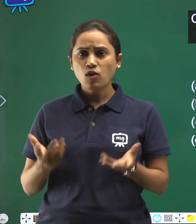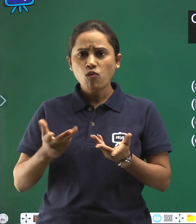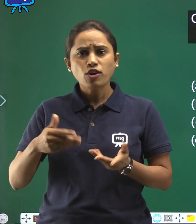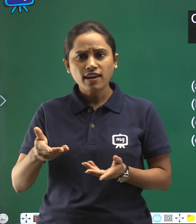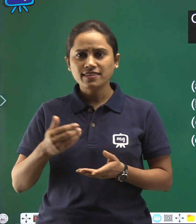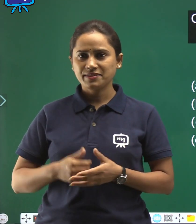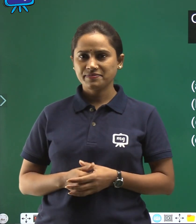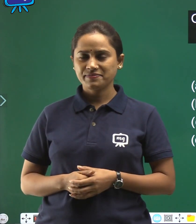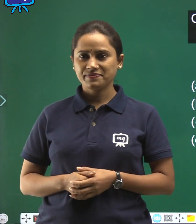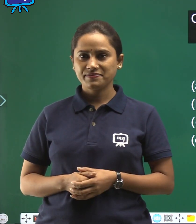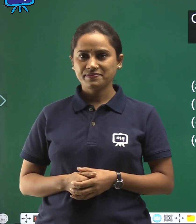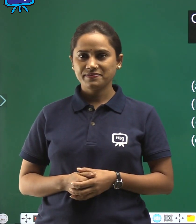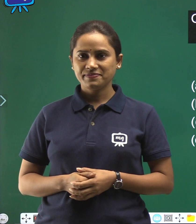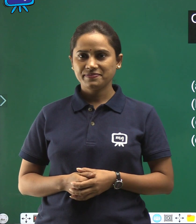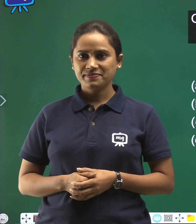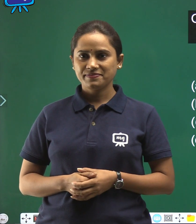the